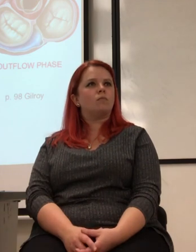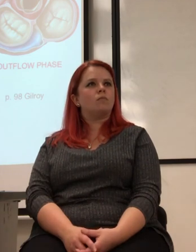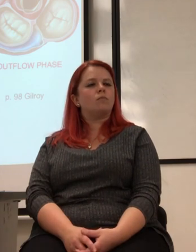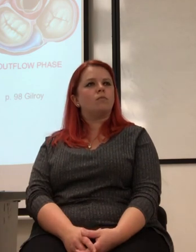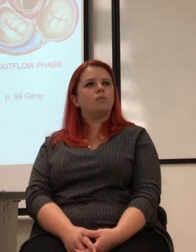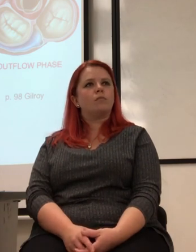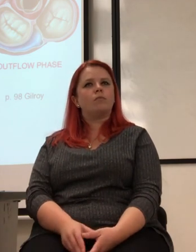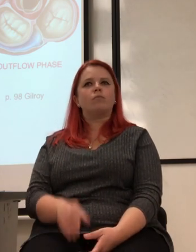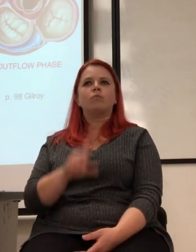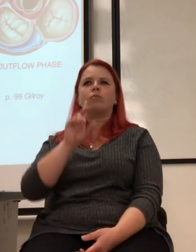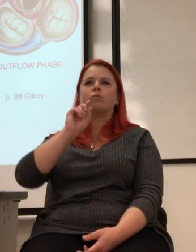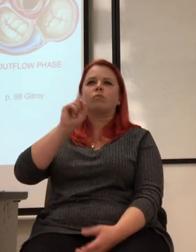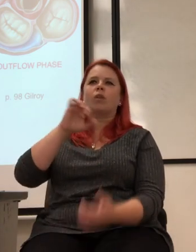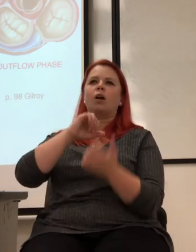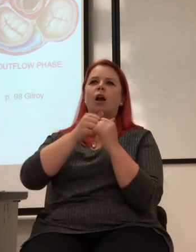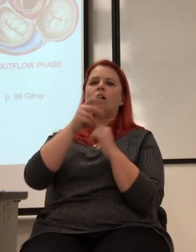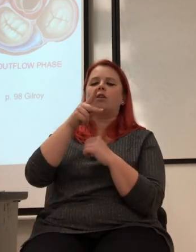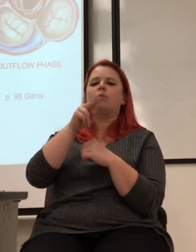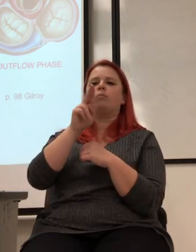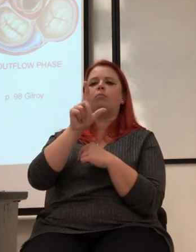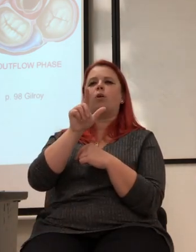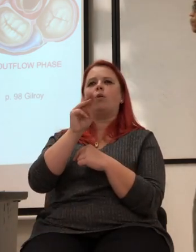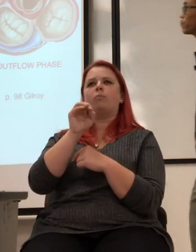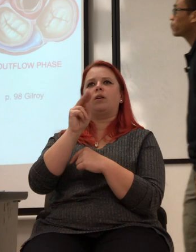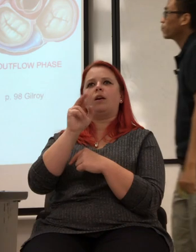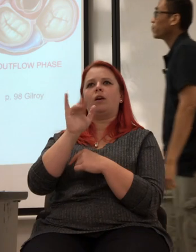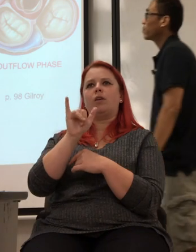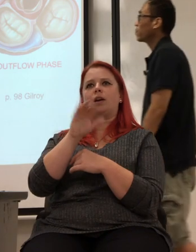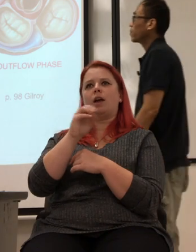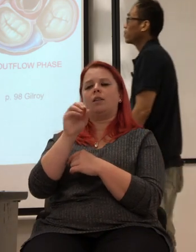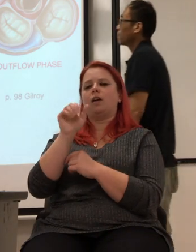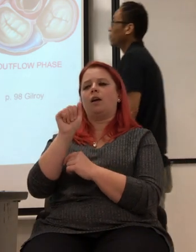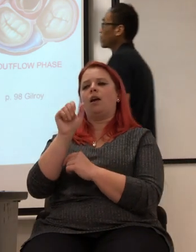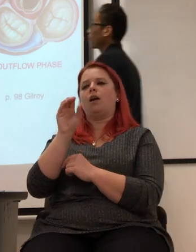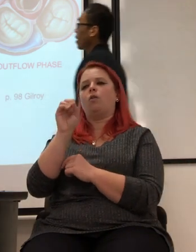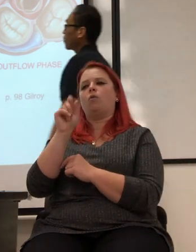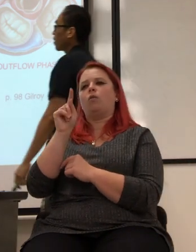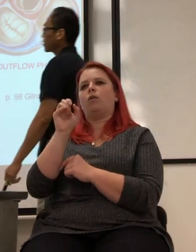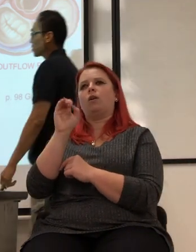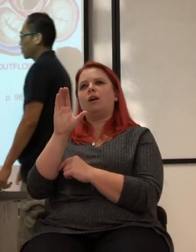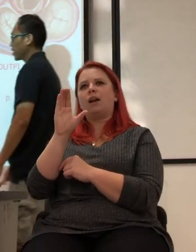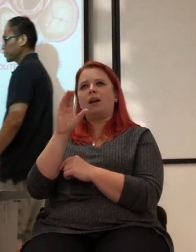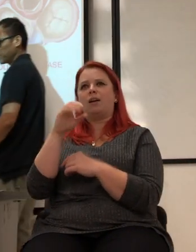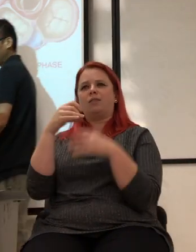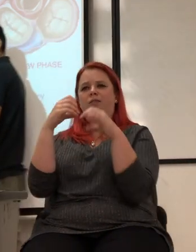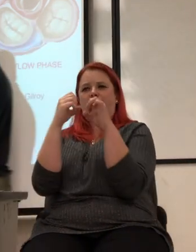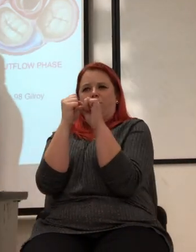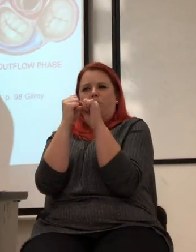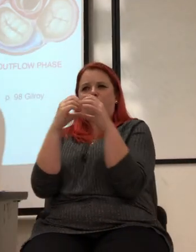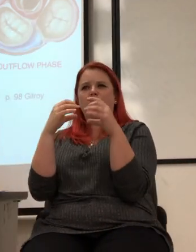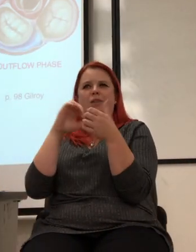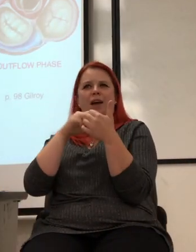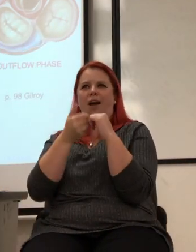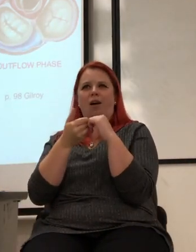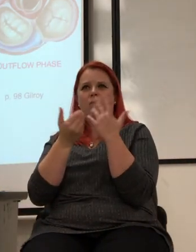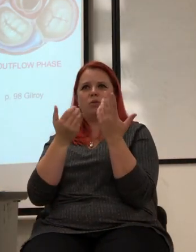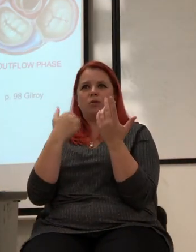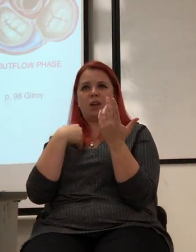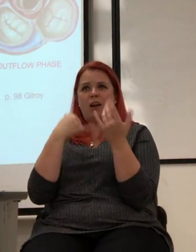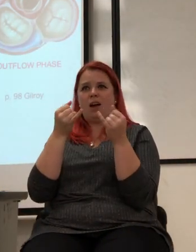How does the pulmonary and the aortic valve open and close? Do they have the coronary tendineae or no? Oh, no, that's a good question. They don't need